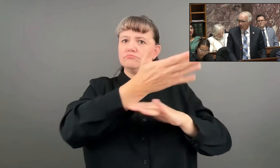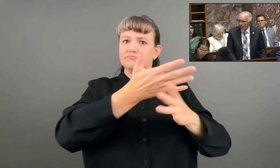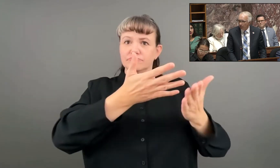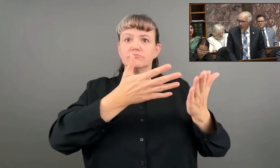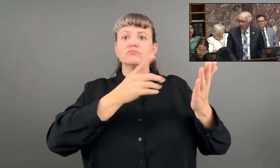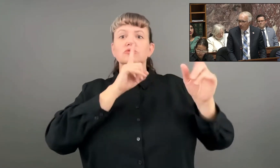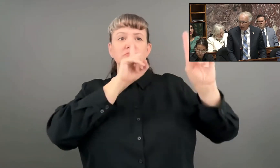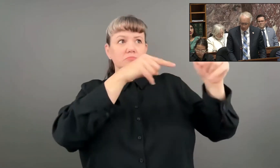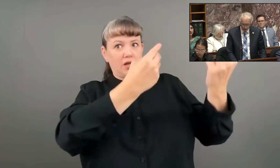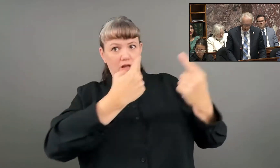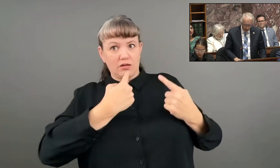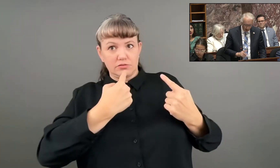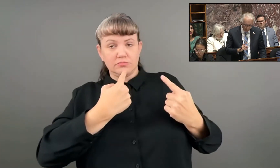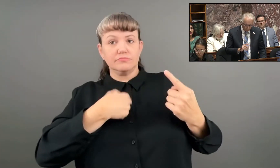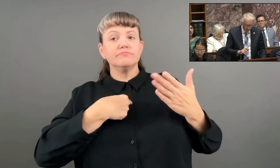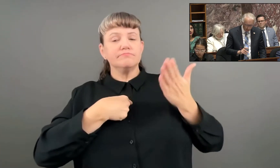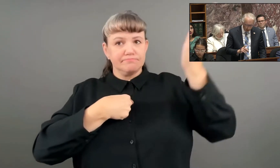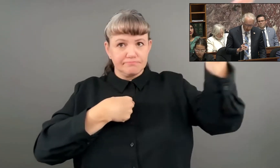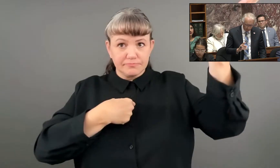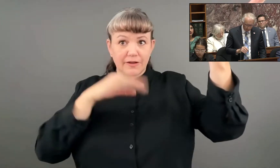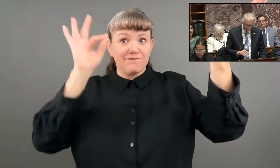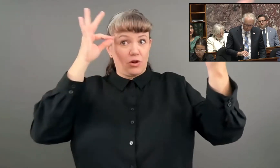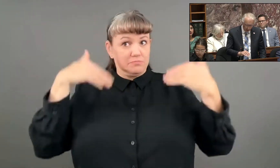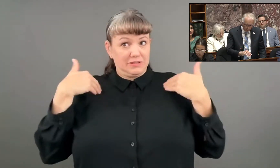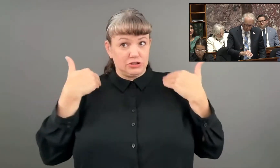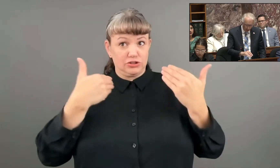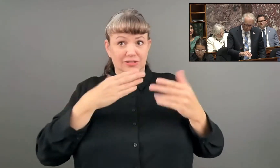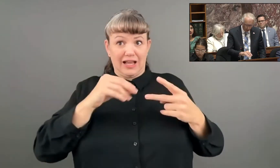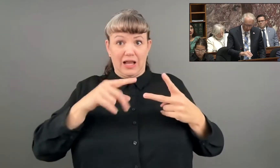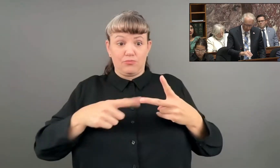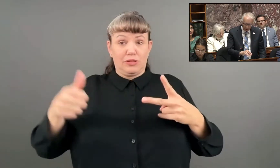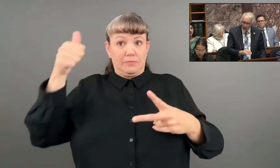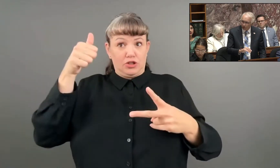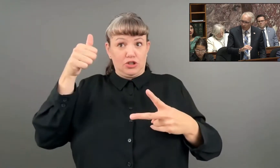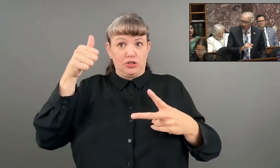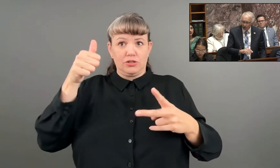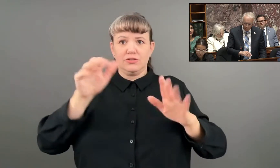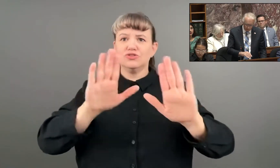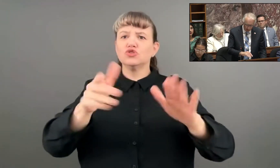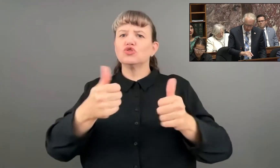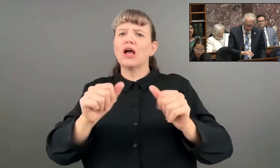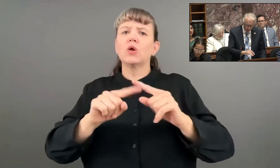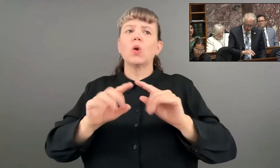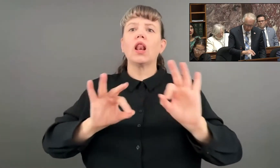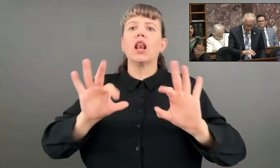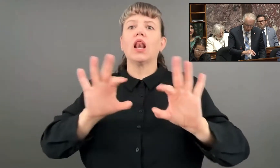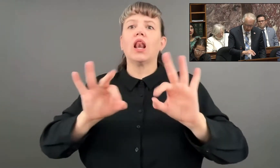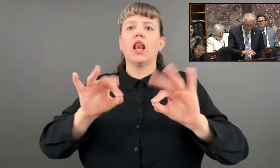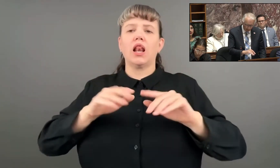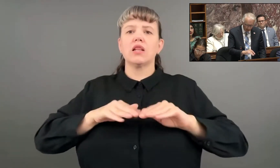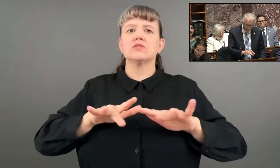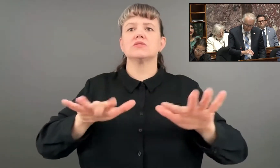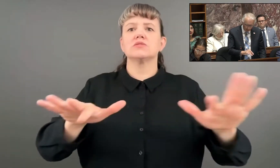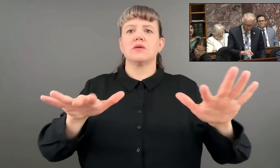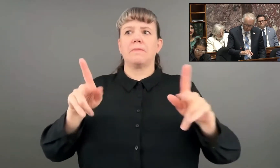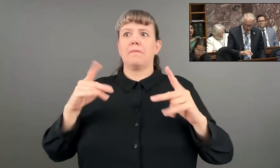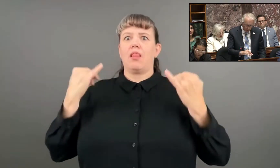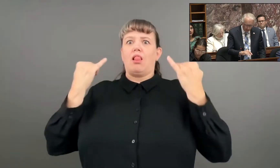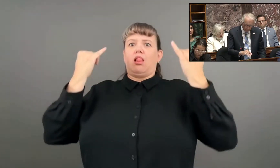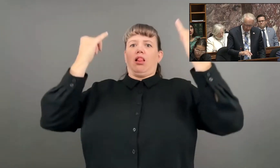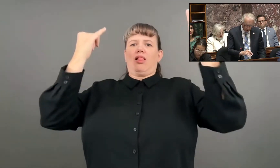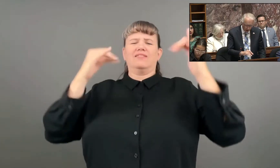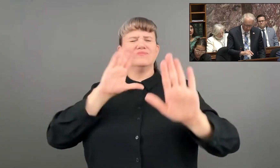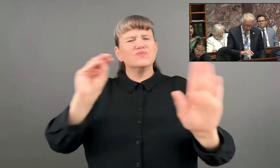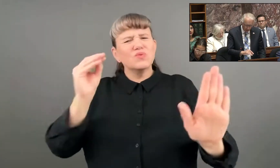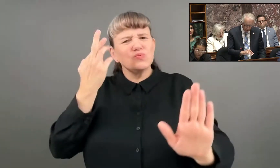fear-mongering. The interesting thing is, Mr. Speaker, and I quote from the letter we sent, I quote, "significant uncertainty